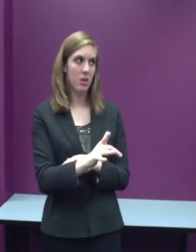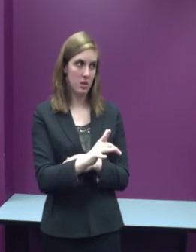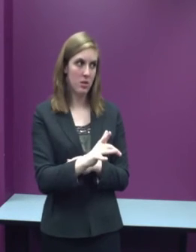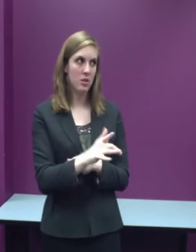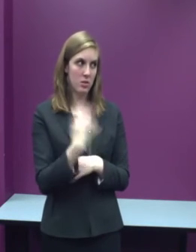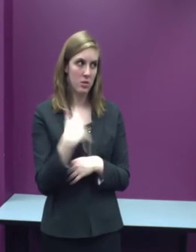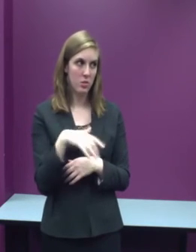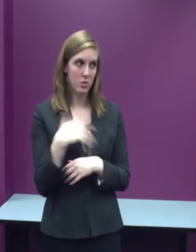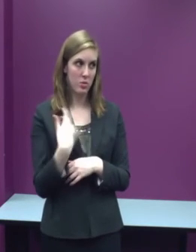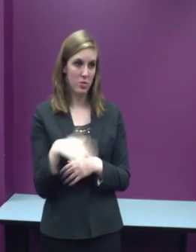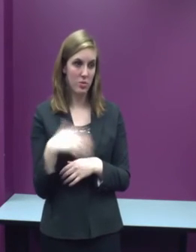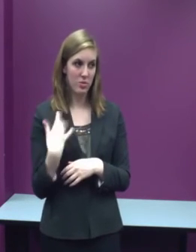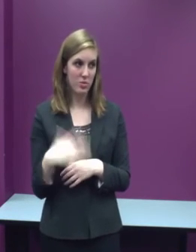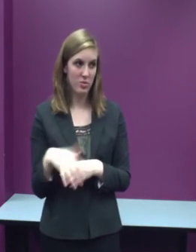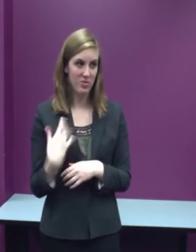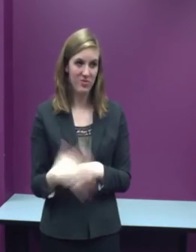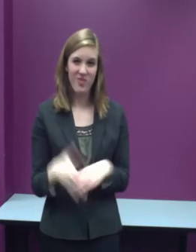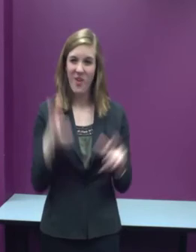They would have their horses.